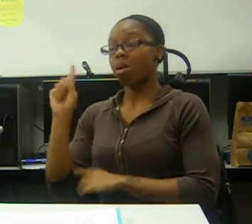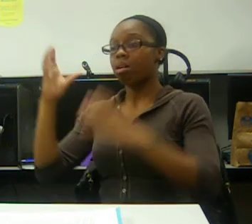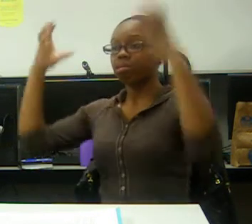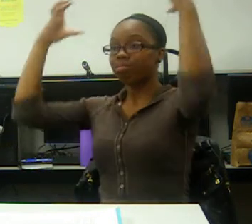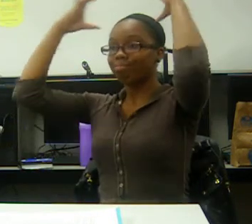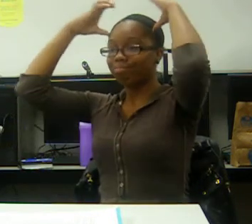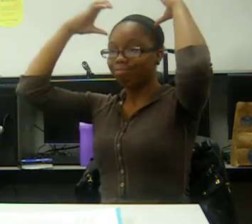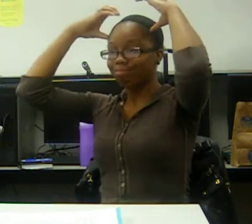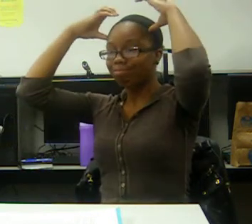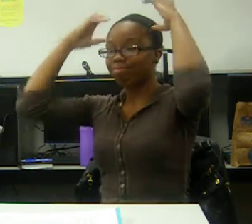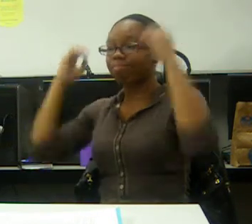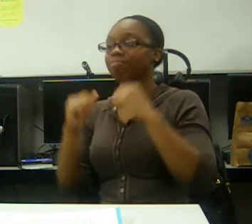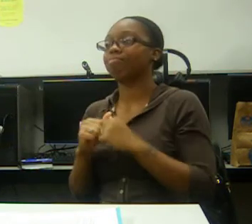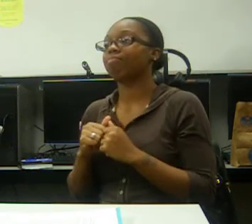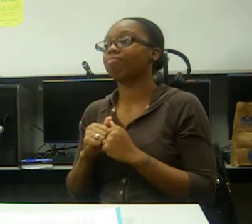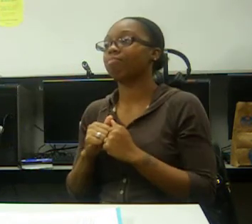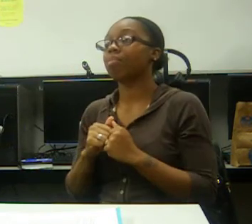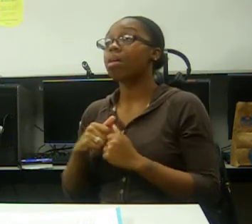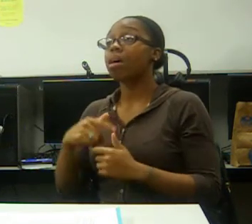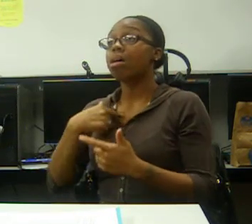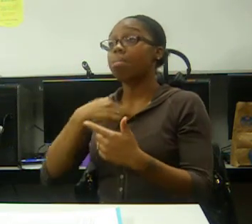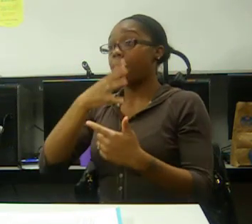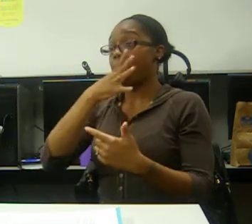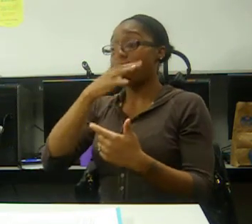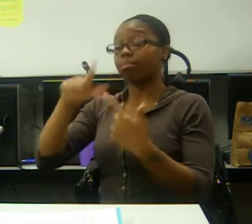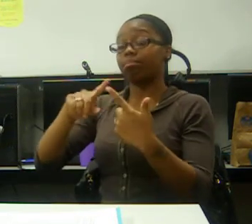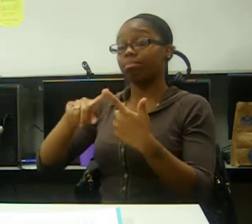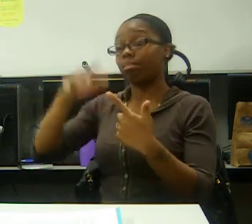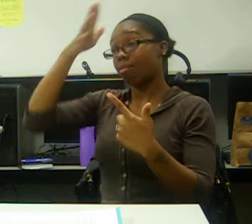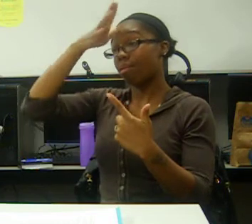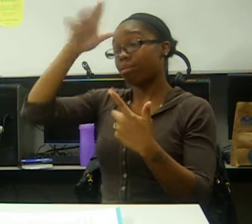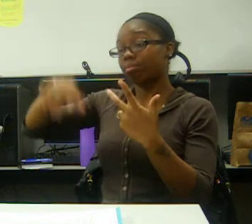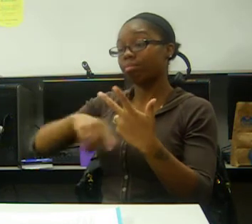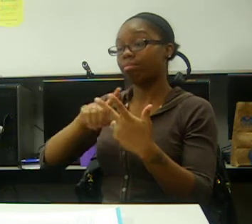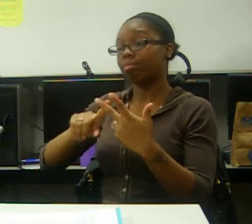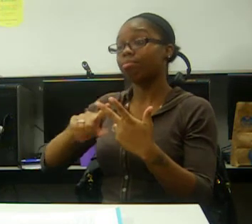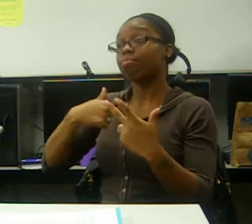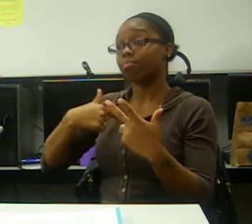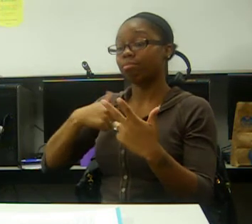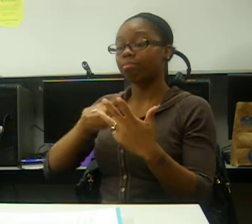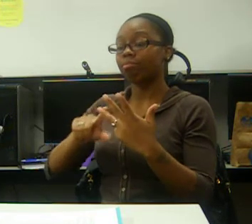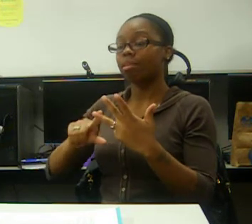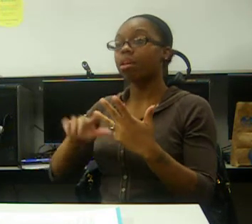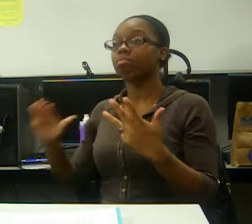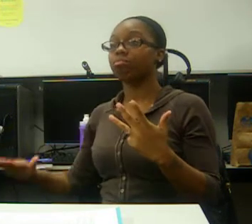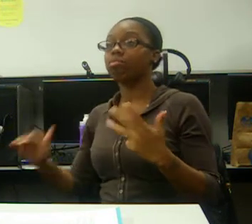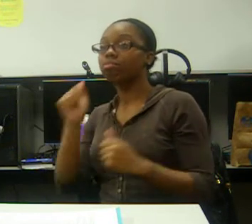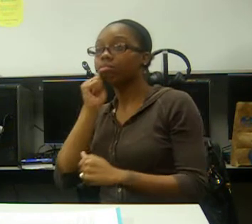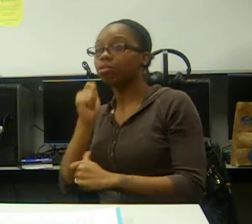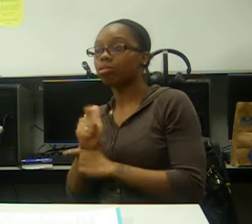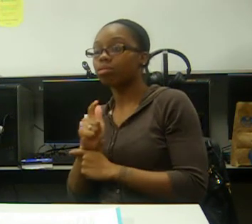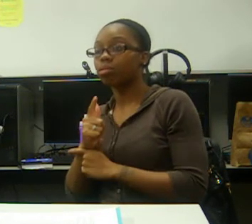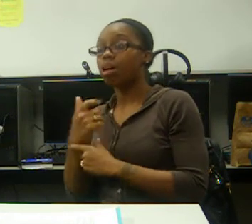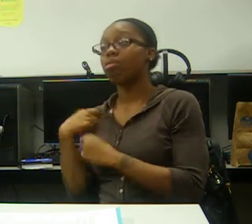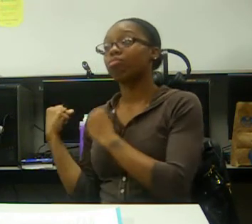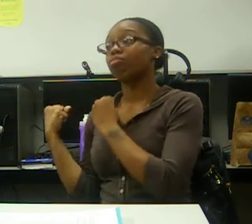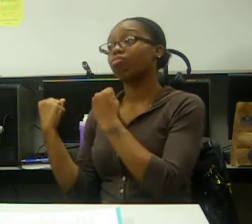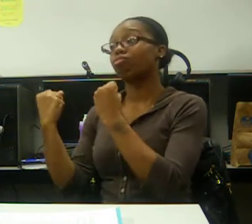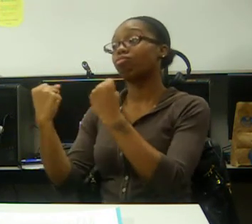me, my mom, my dad, and my little sister who all decided to drive to California together to